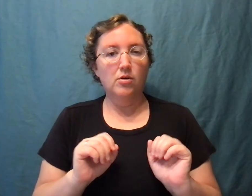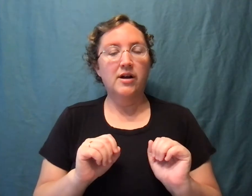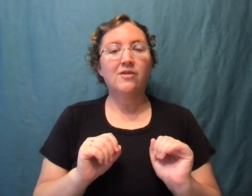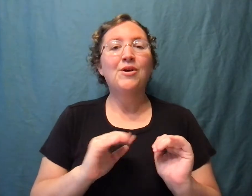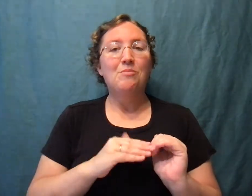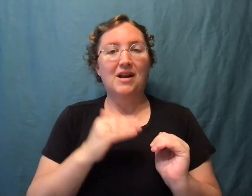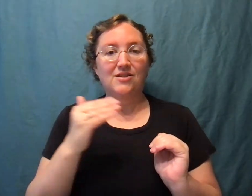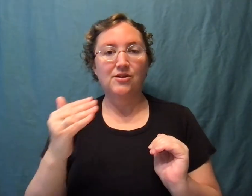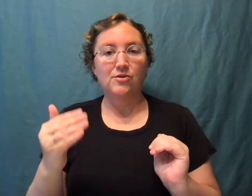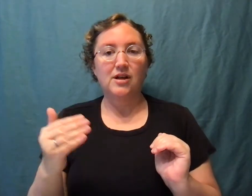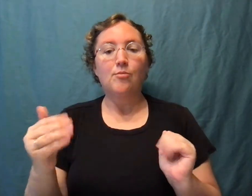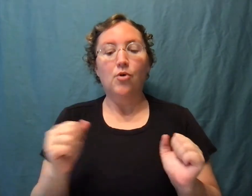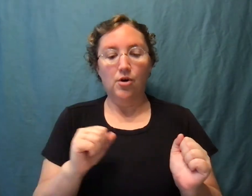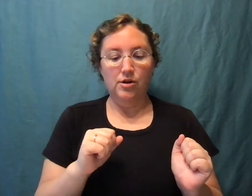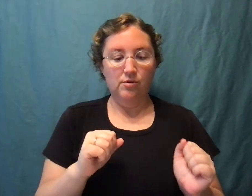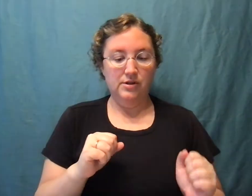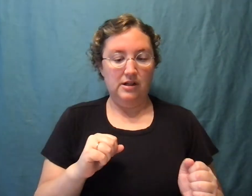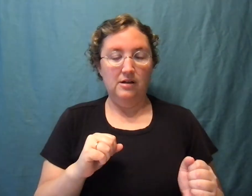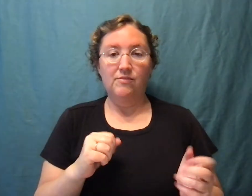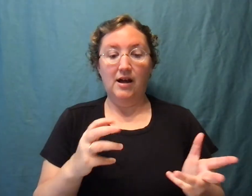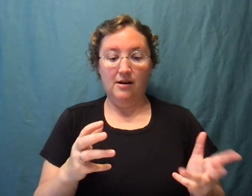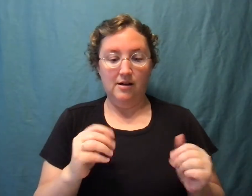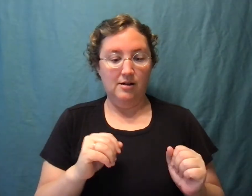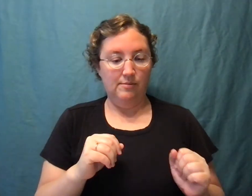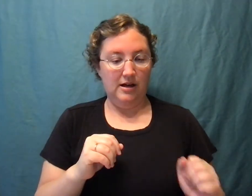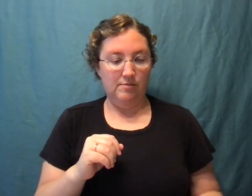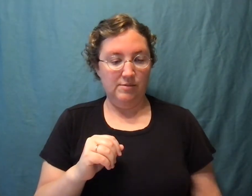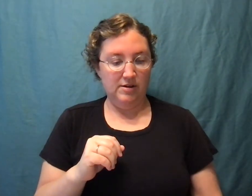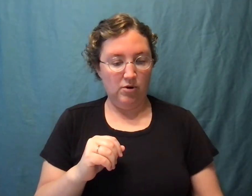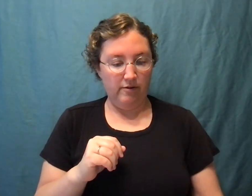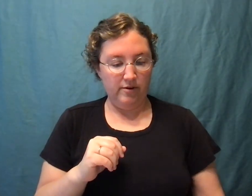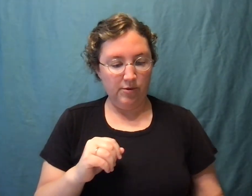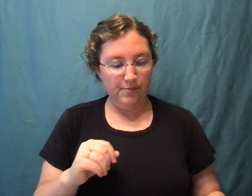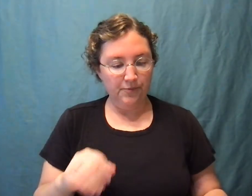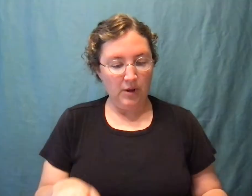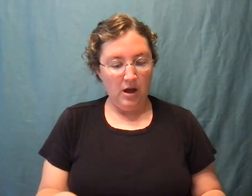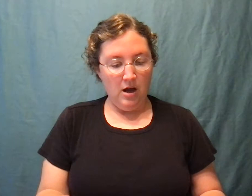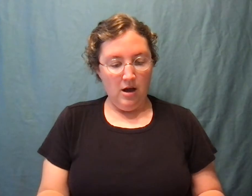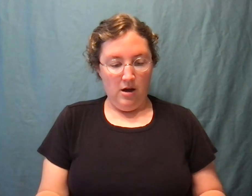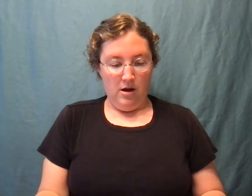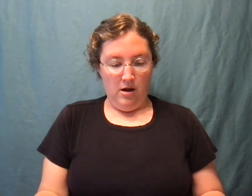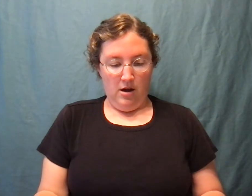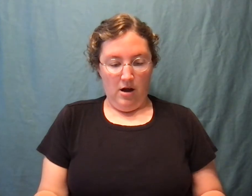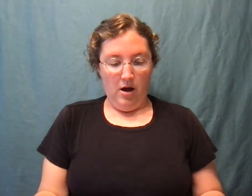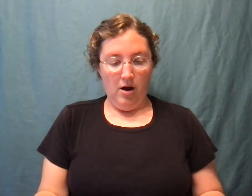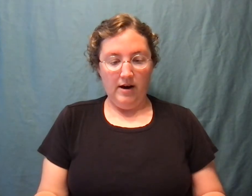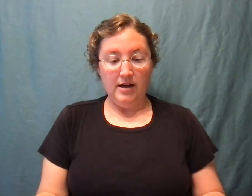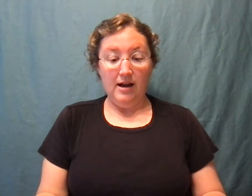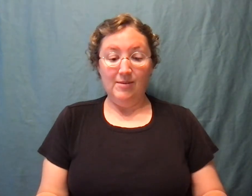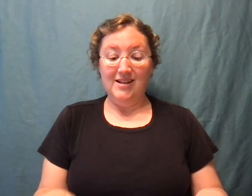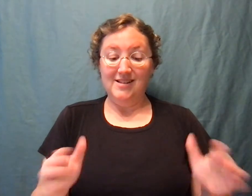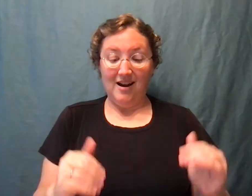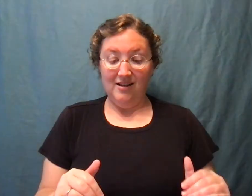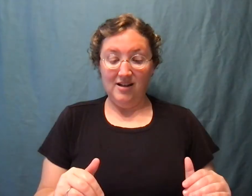now, but as you sign more, you will see that it becomes much more comfortable. All right, I am going to sign the